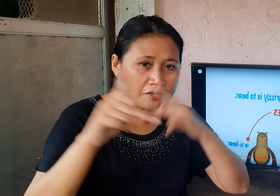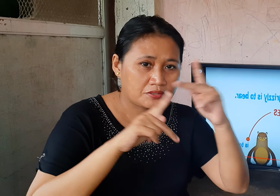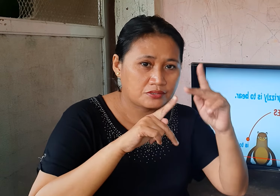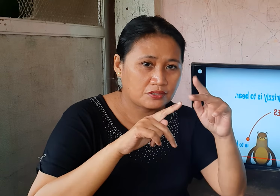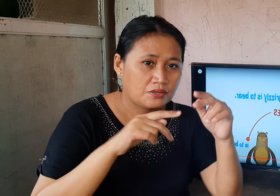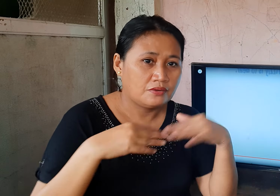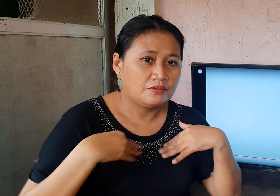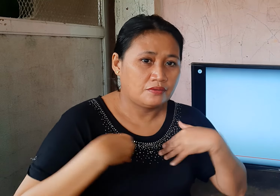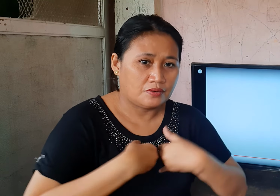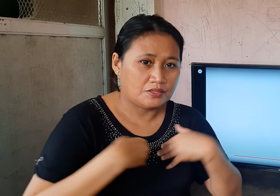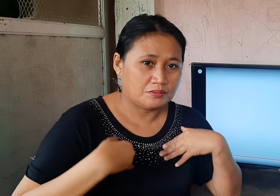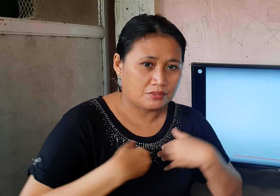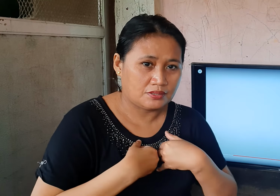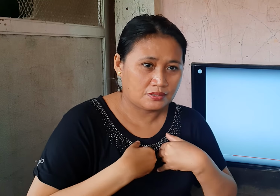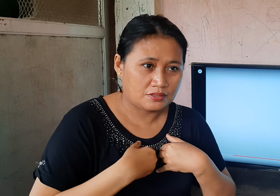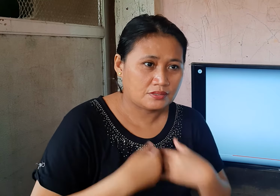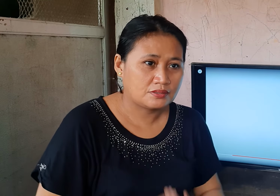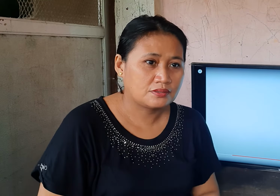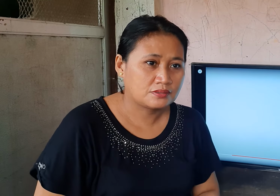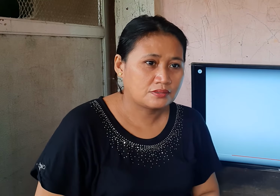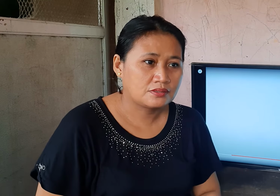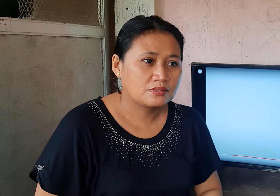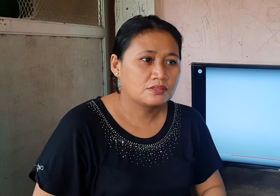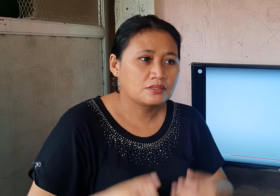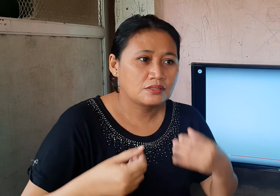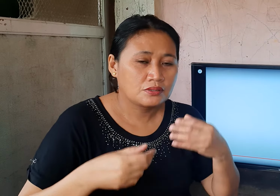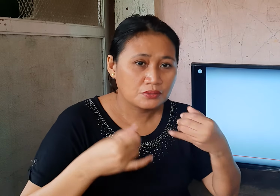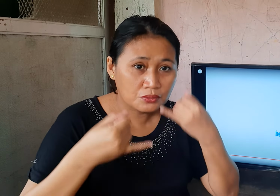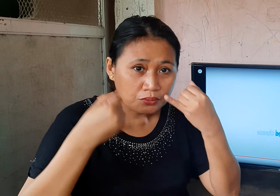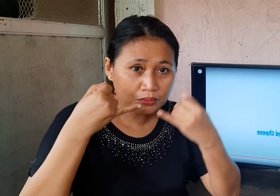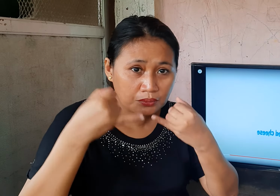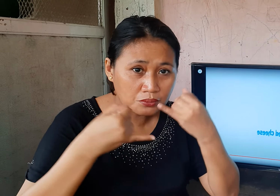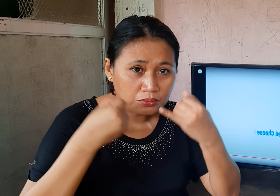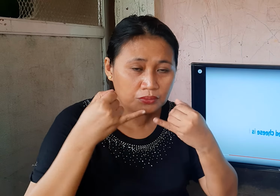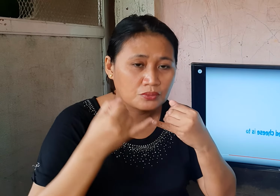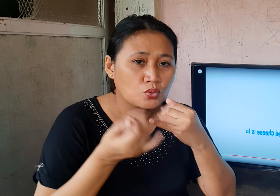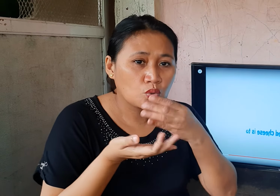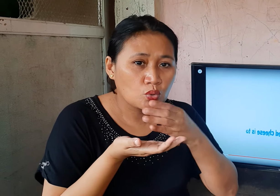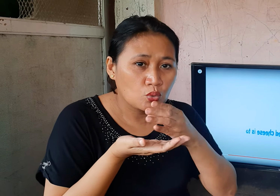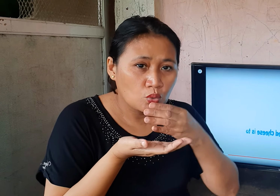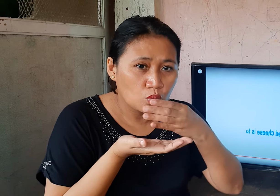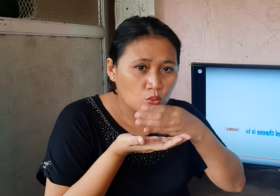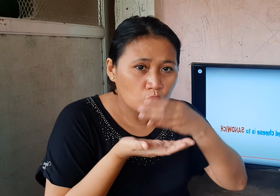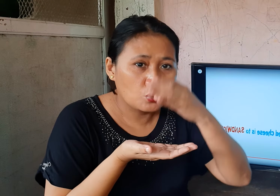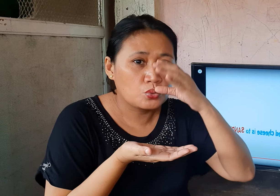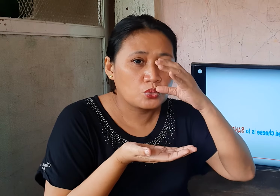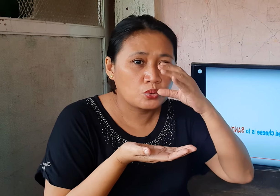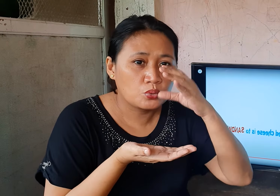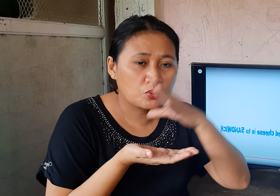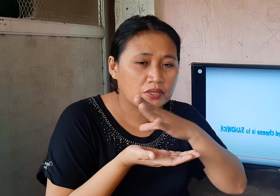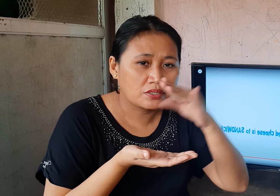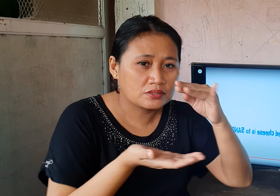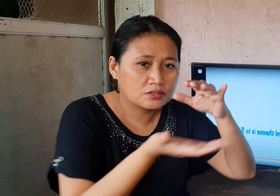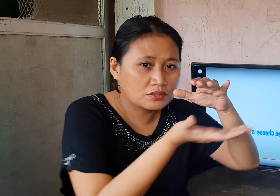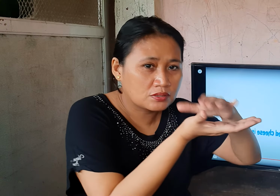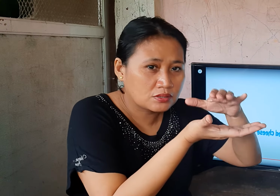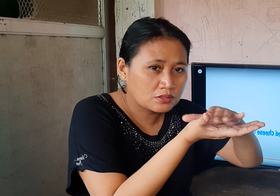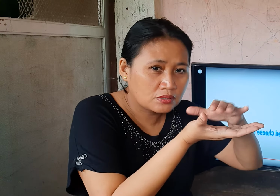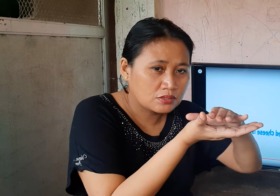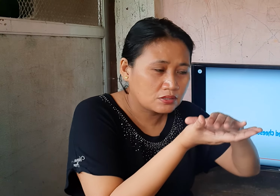uses types. Chicken noodle is to soup as grilled cheese is to sandwich. Chicken noodle is a type of